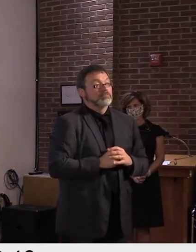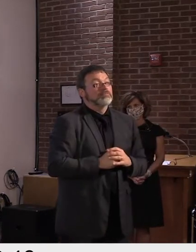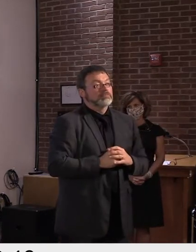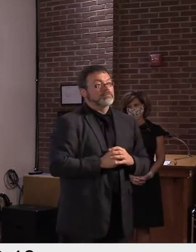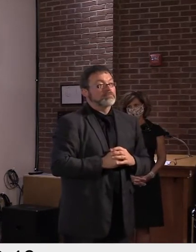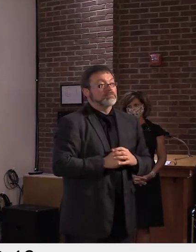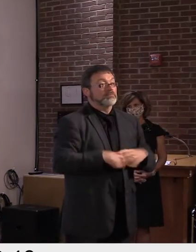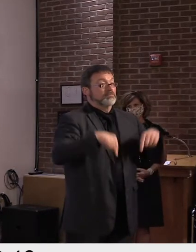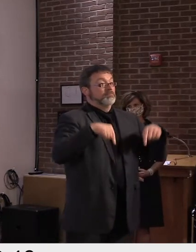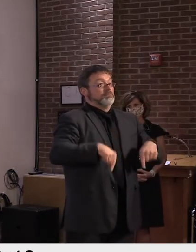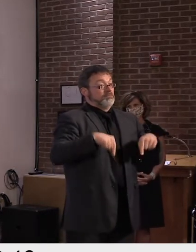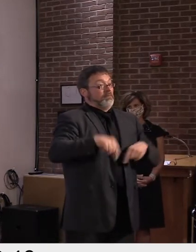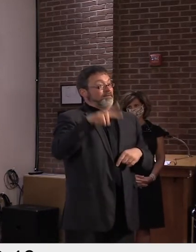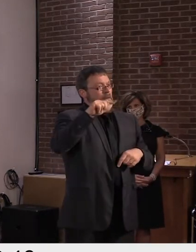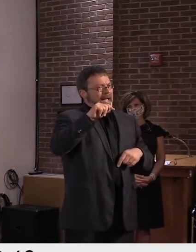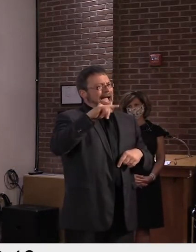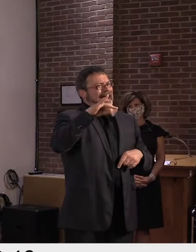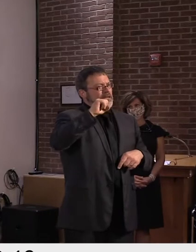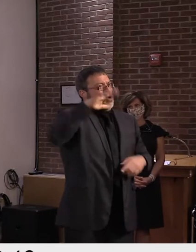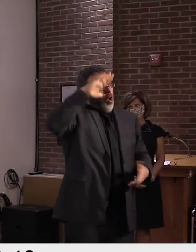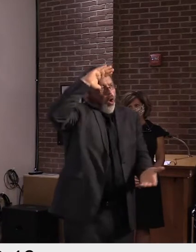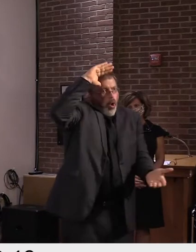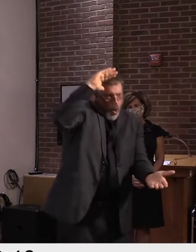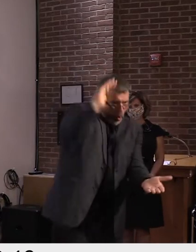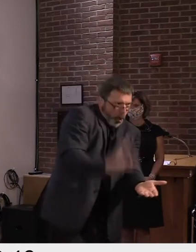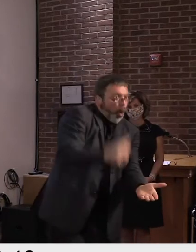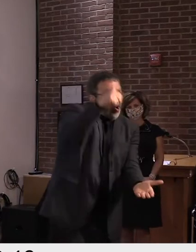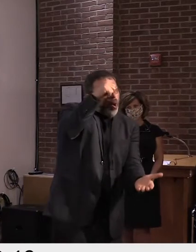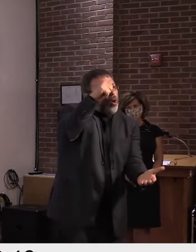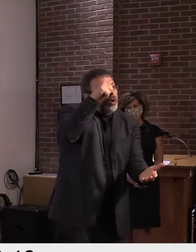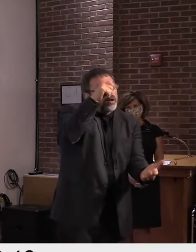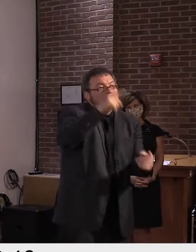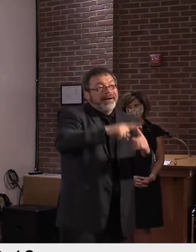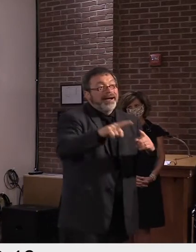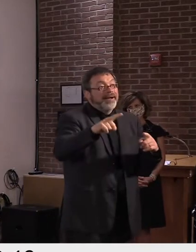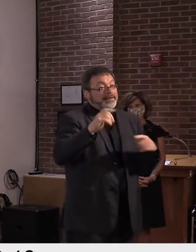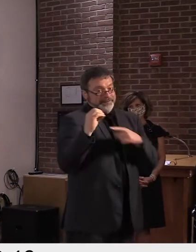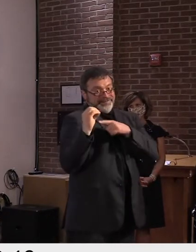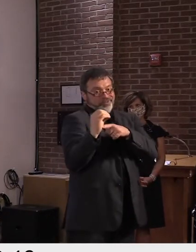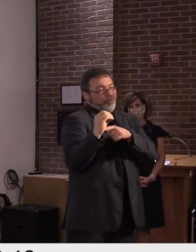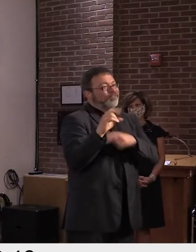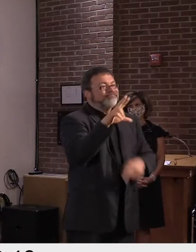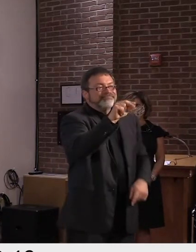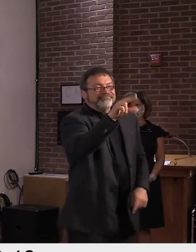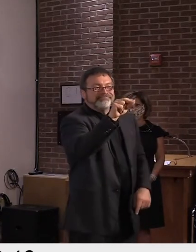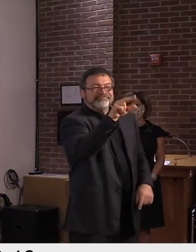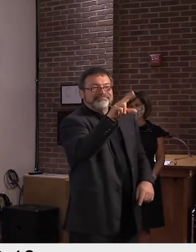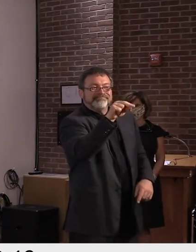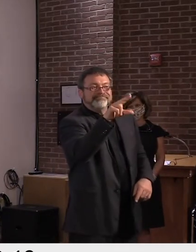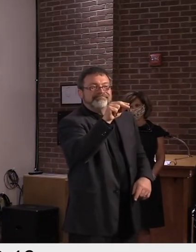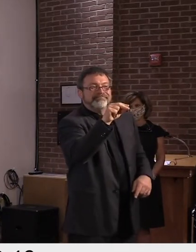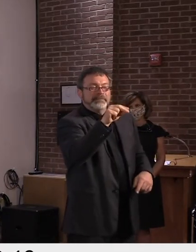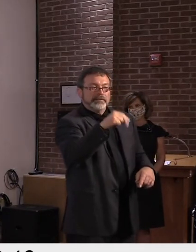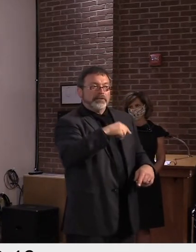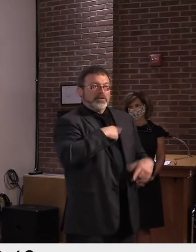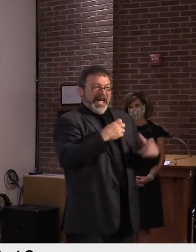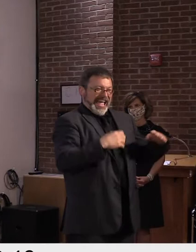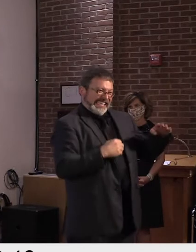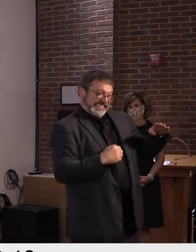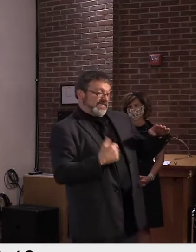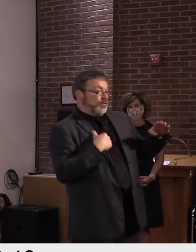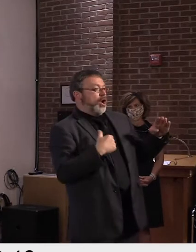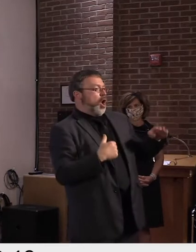be fragile. But I'm very hopeful and cautiously optimistic. But the way to stay safe is not